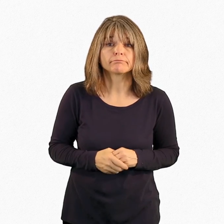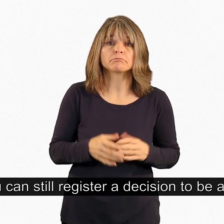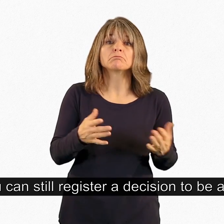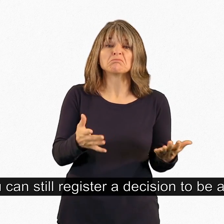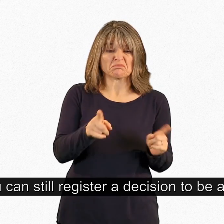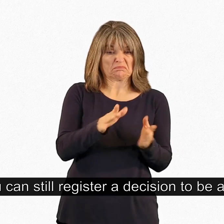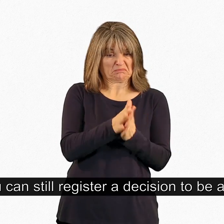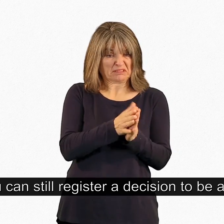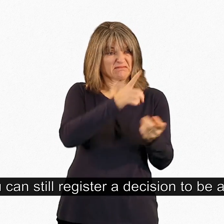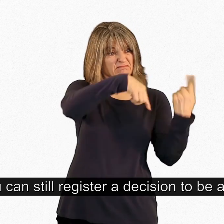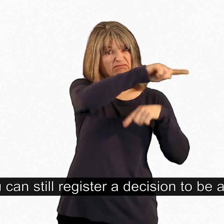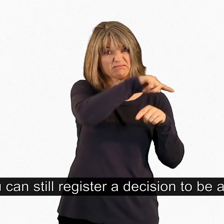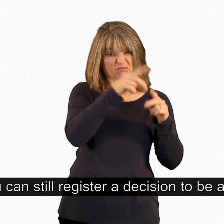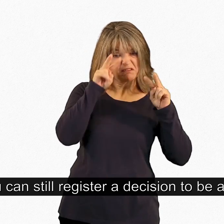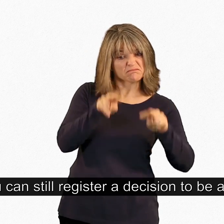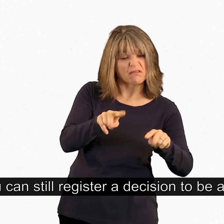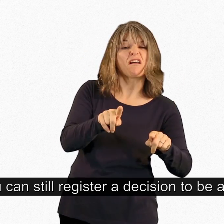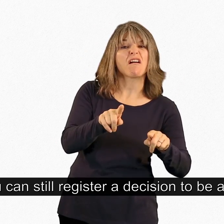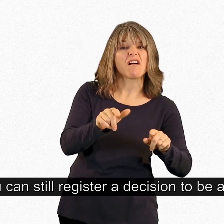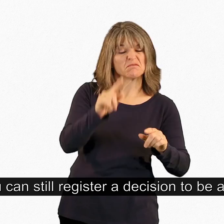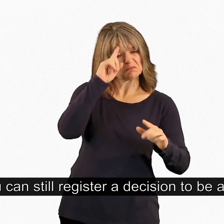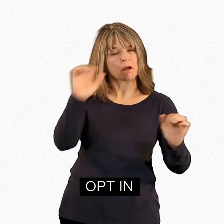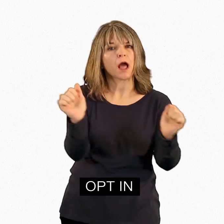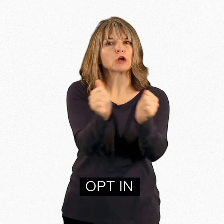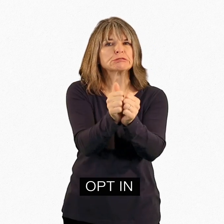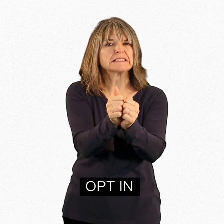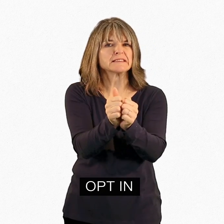But you can still register a decision to be a donor, opt-in